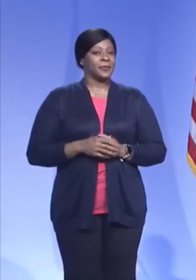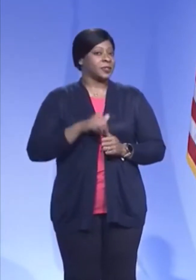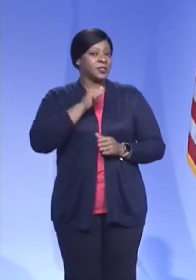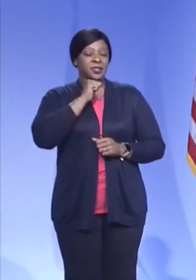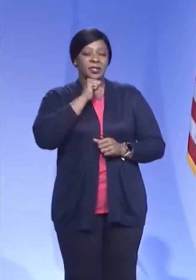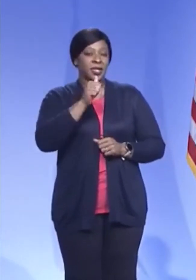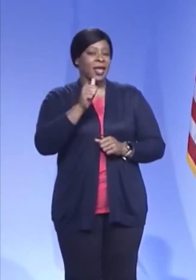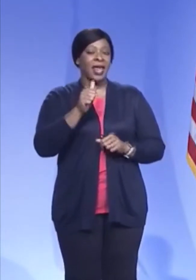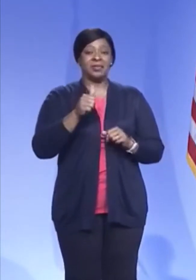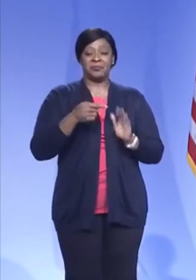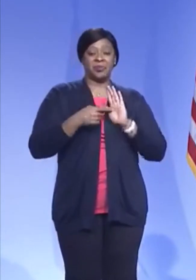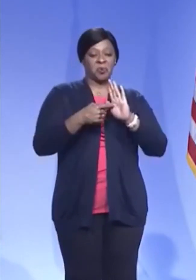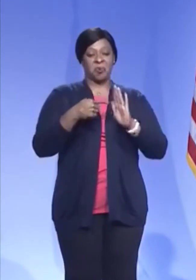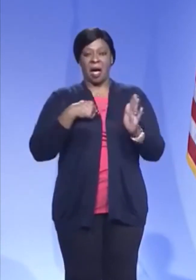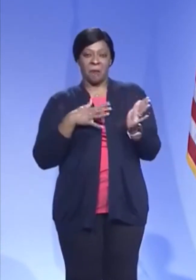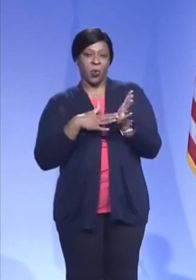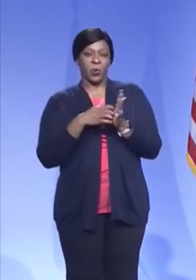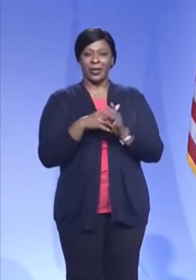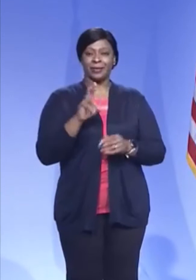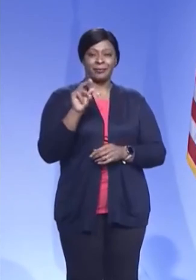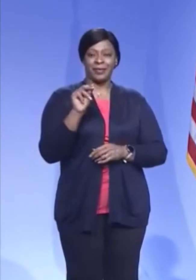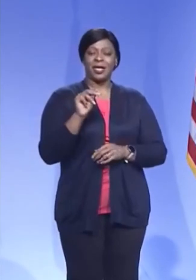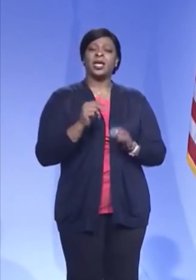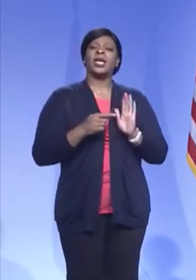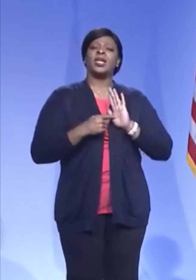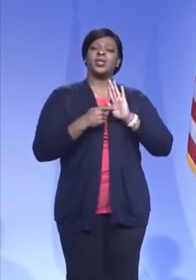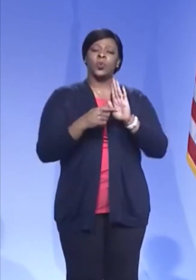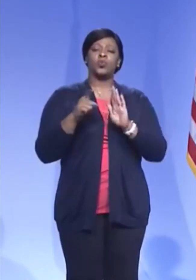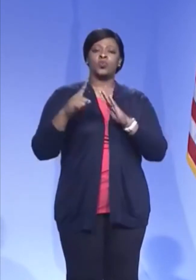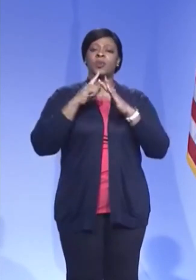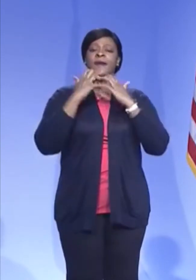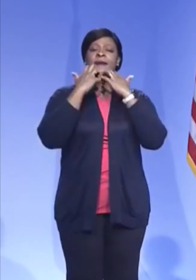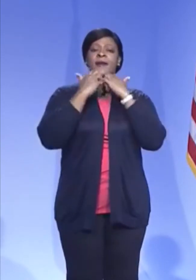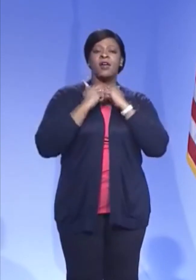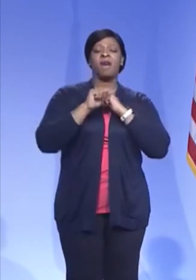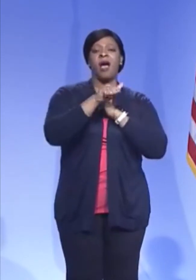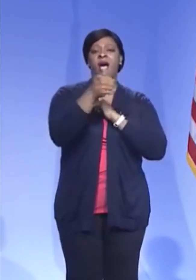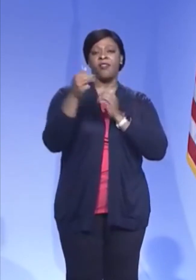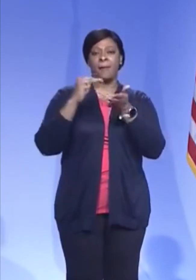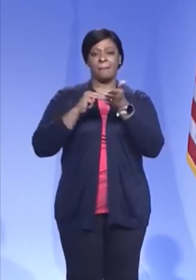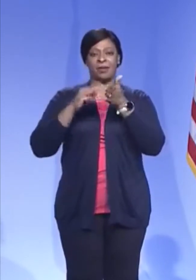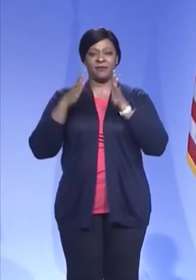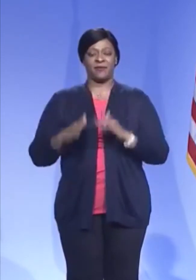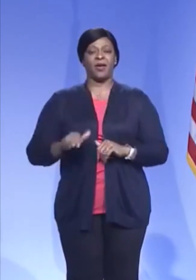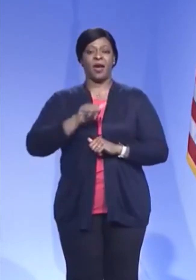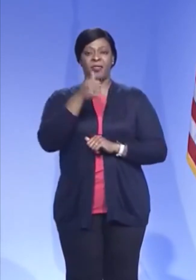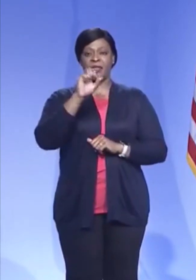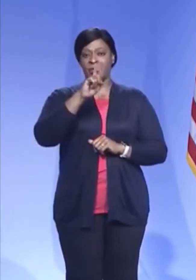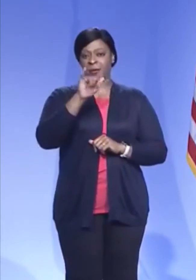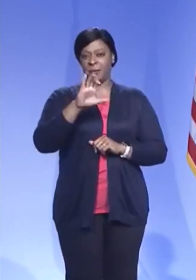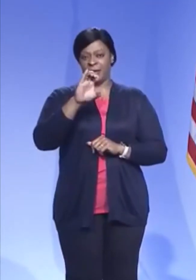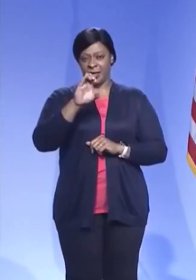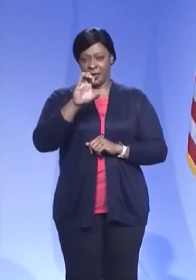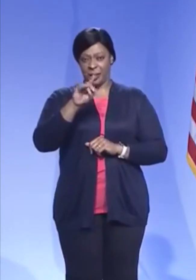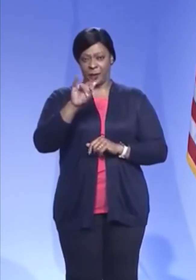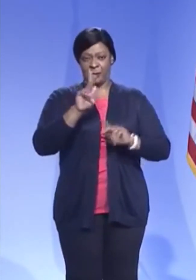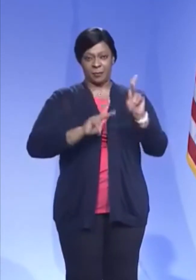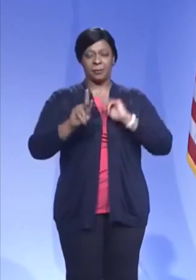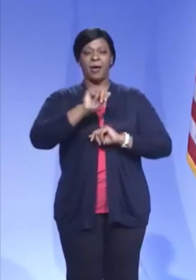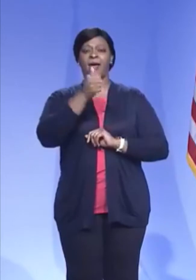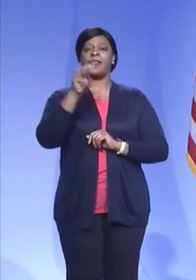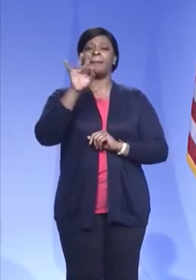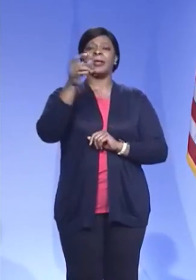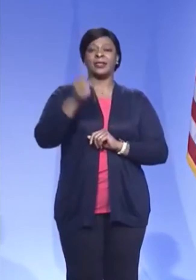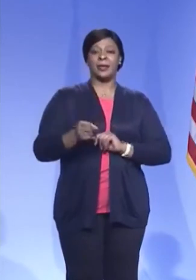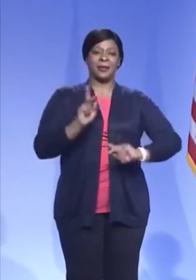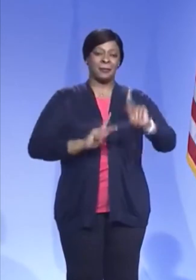sign of weakness. It is a sign of actually caring for our fellow Memphians, our fellow Shelby Countyans, our fellow Mid-Southerners,